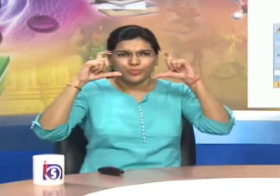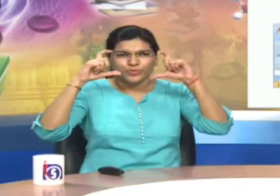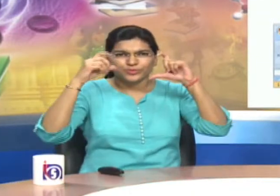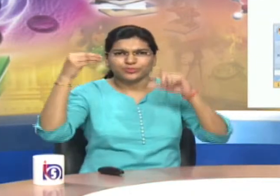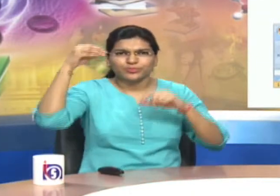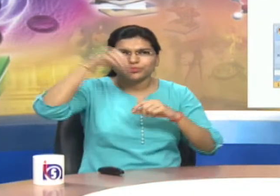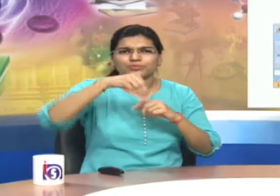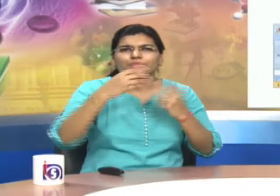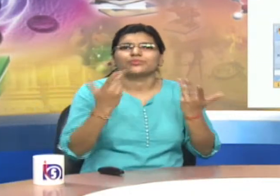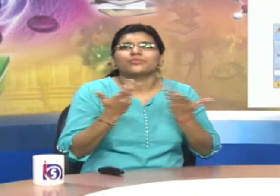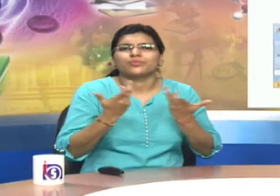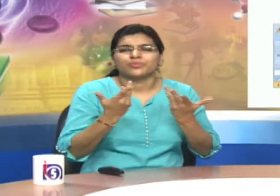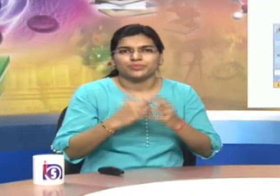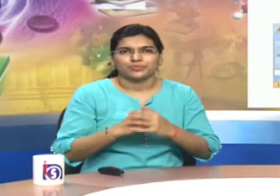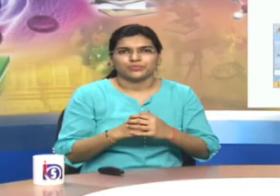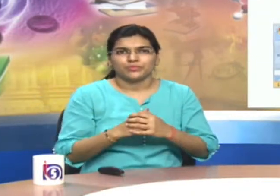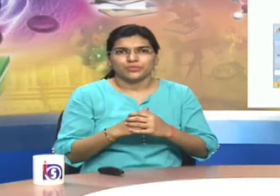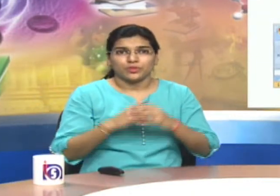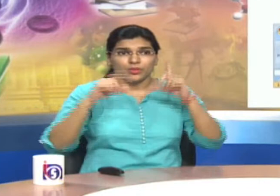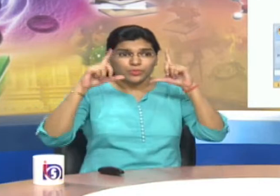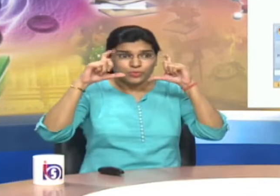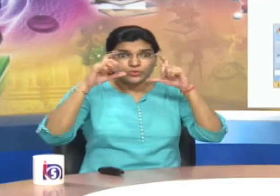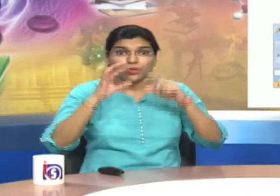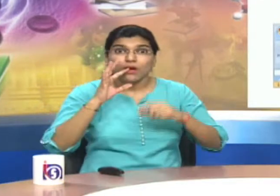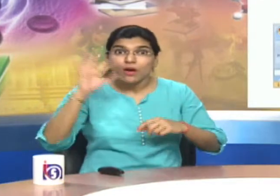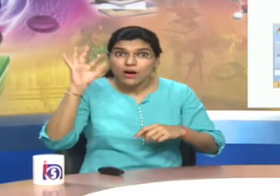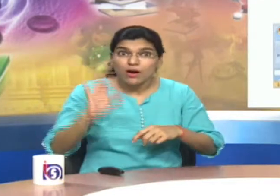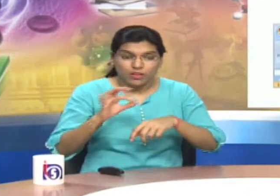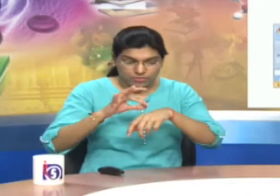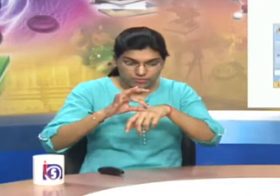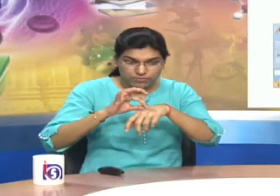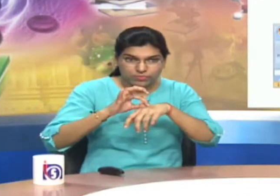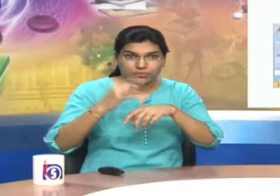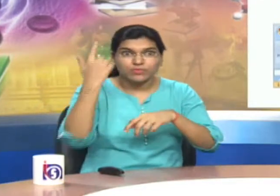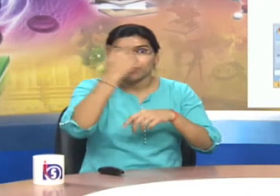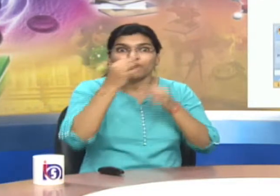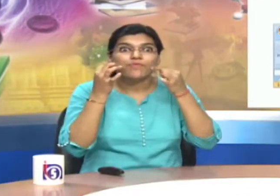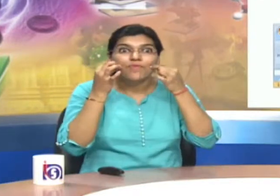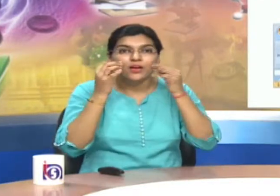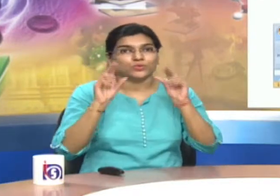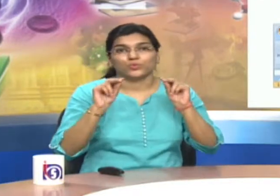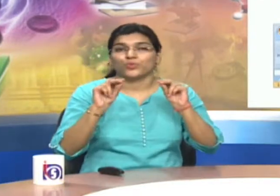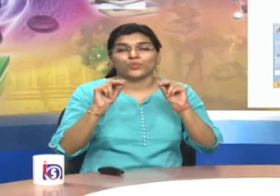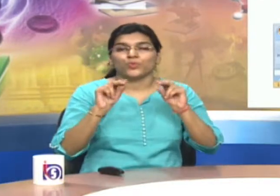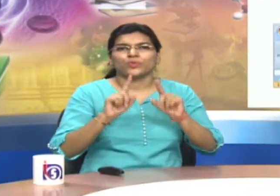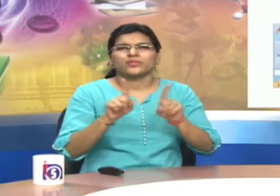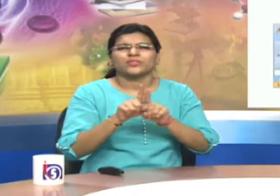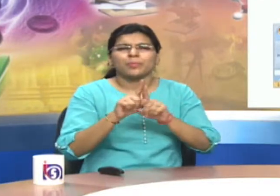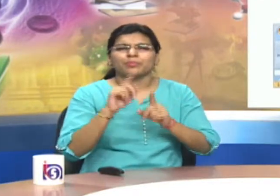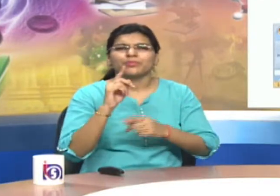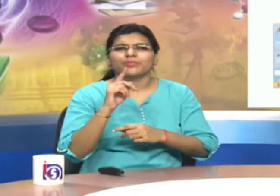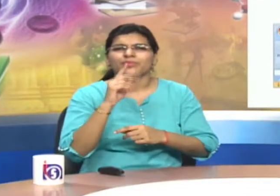Let's now understand clip art, how to add. It is not the